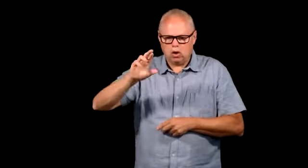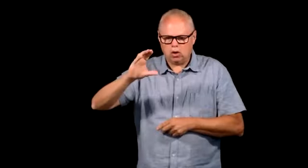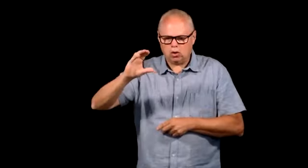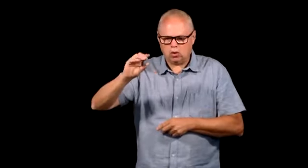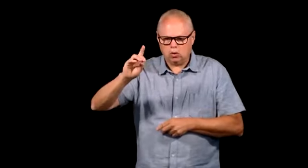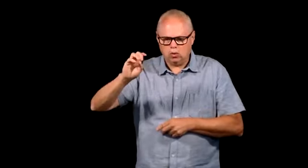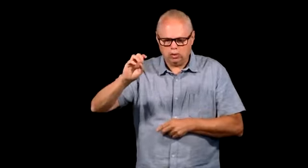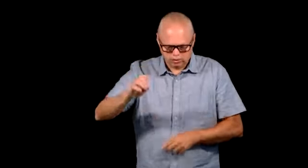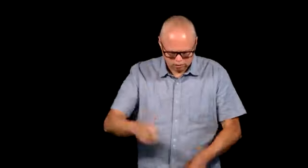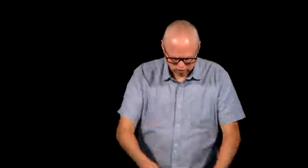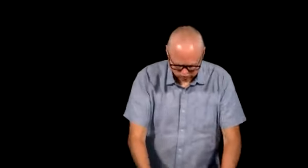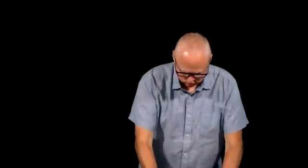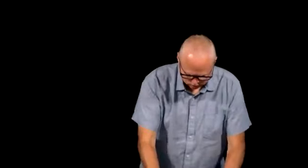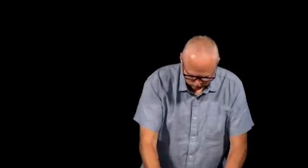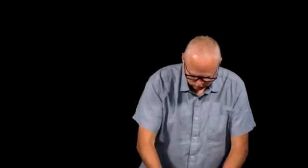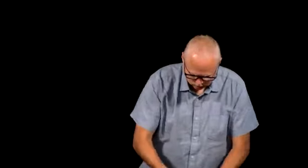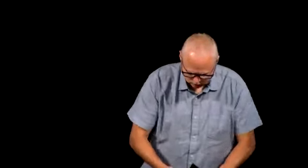and food.